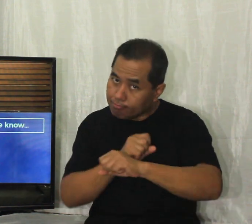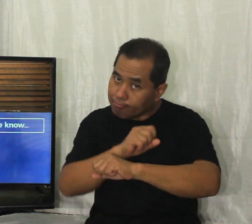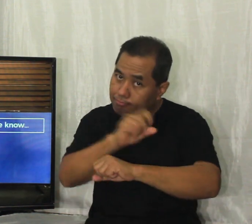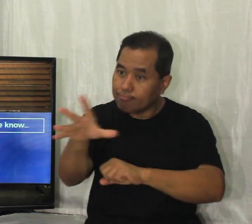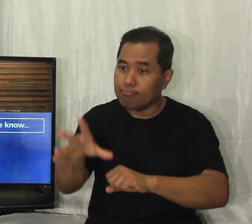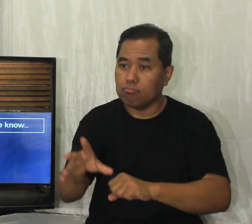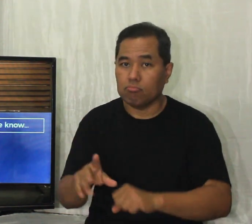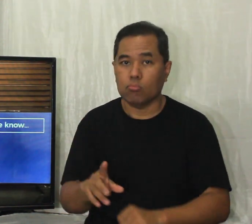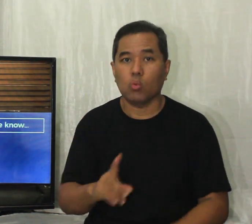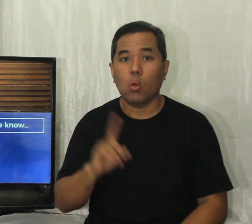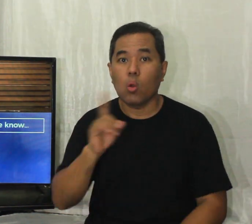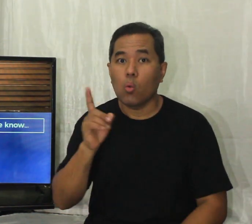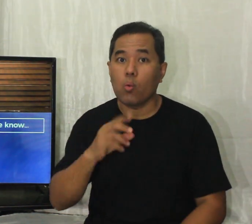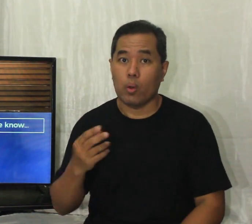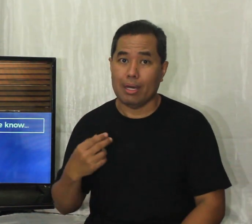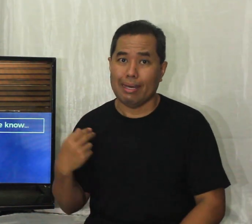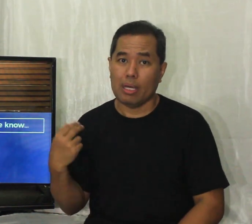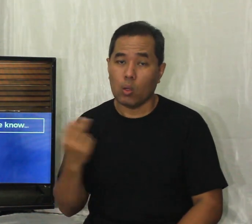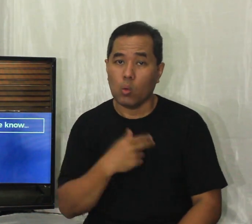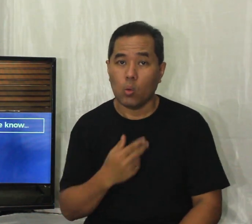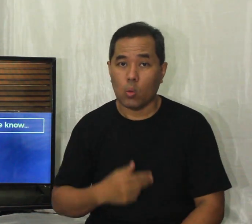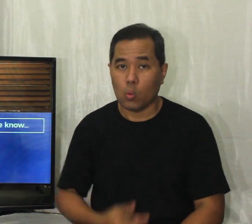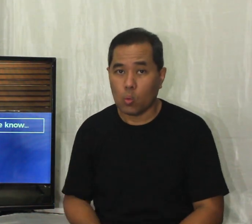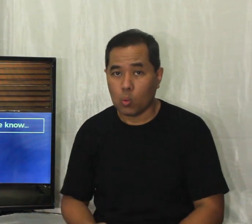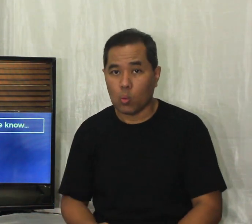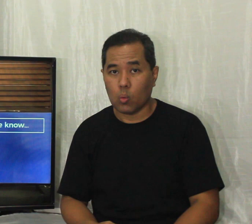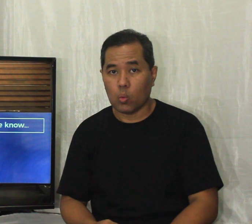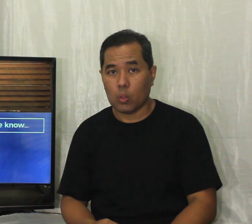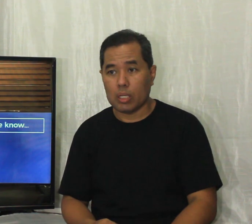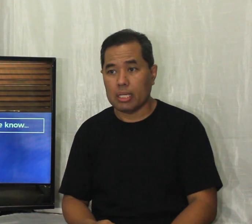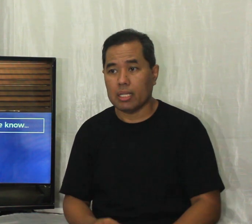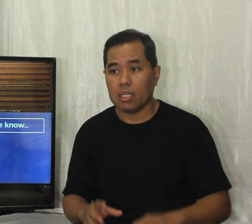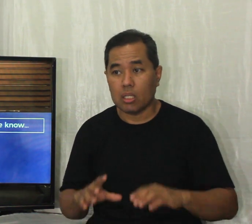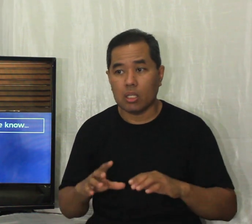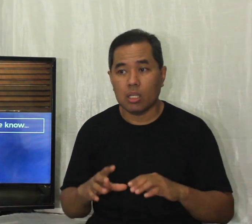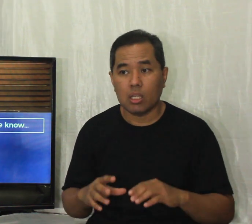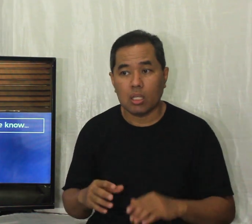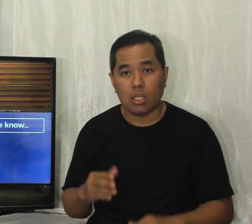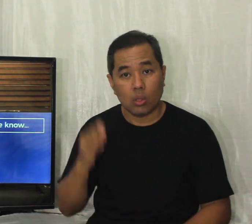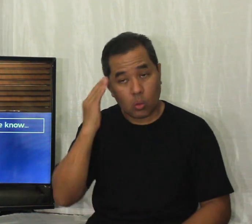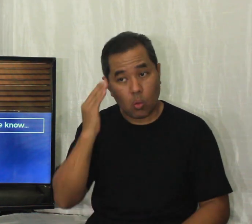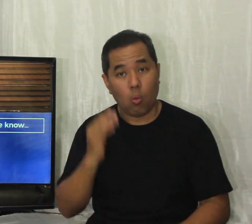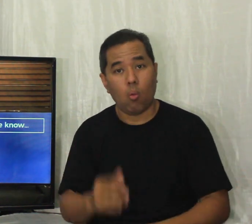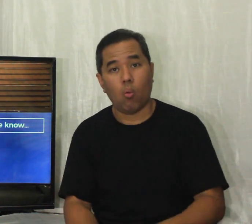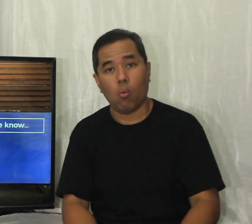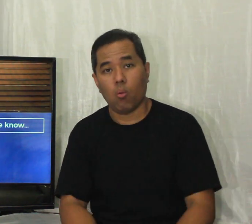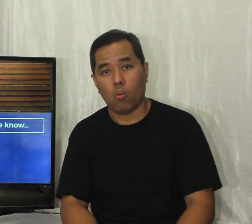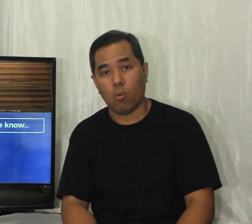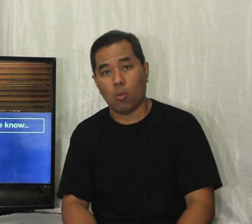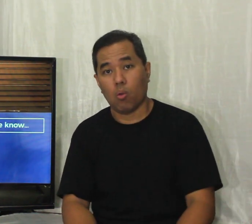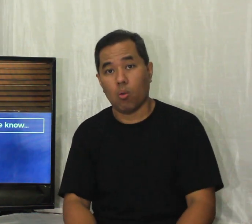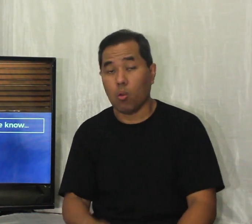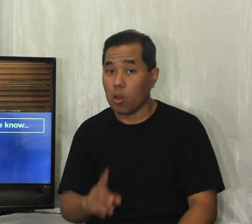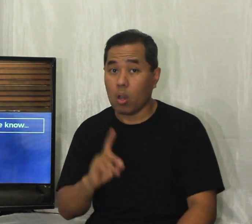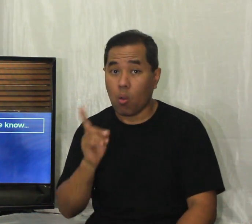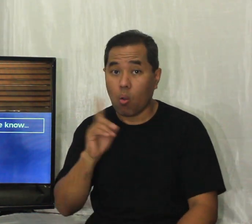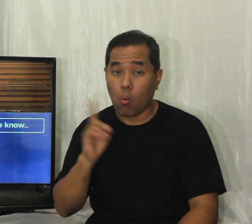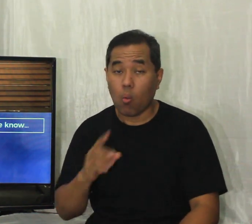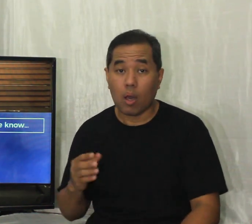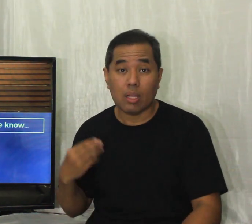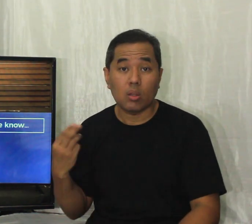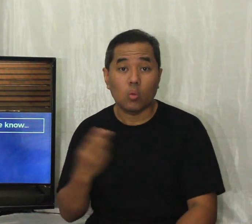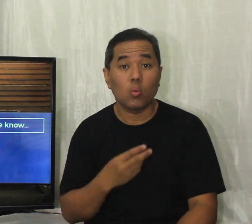realities directly from Jesus himself actually gives me peace. You know, the wars that's happening around, the famine that's happening around, the